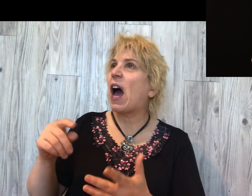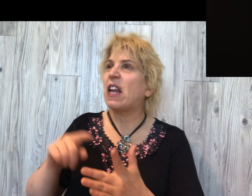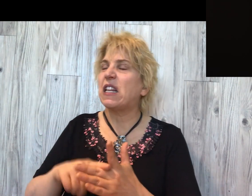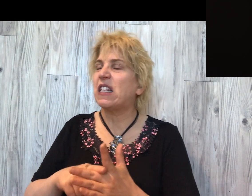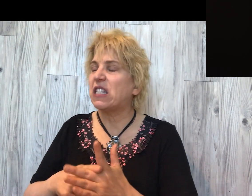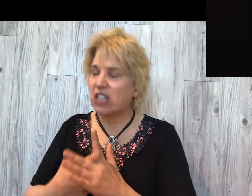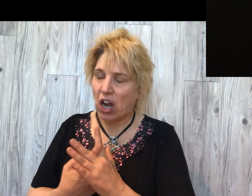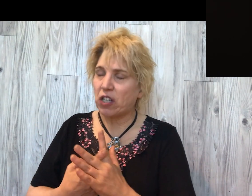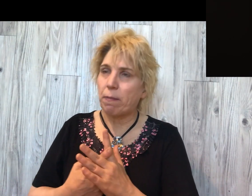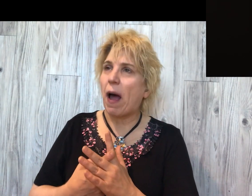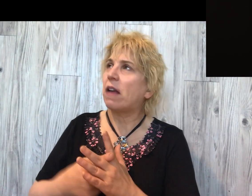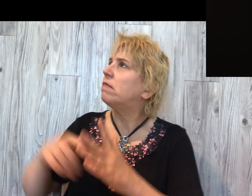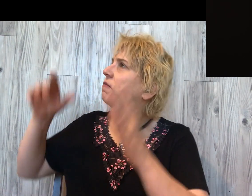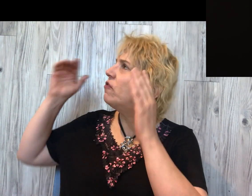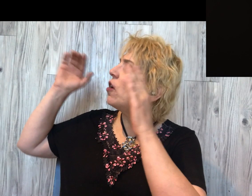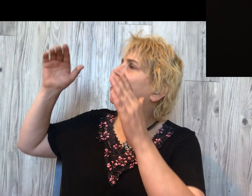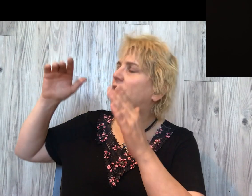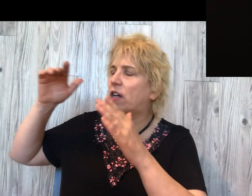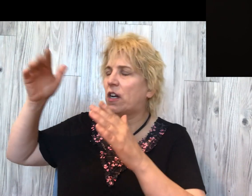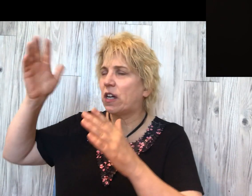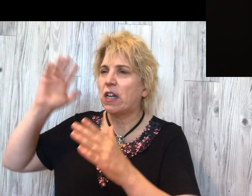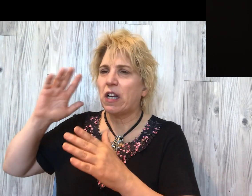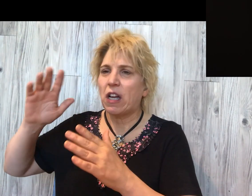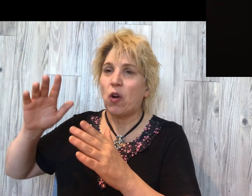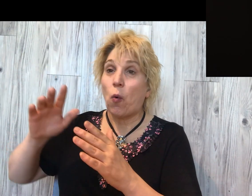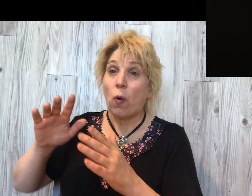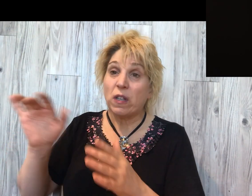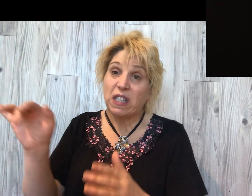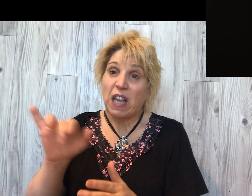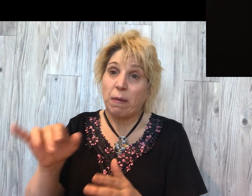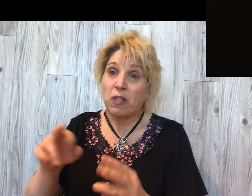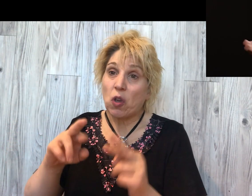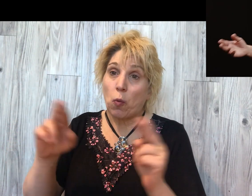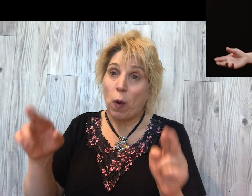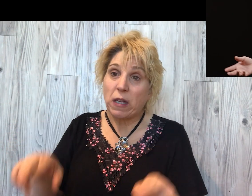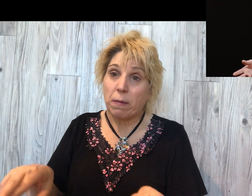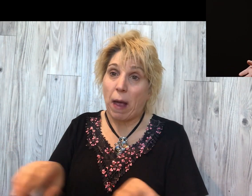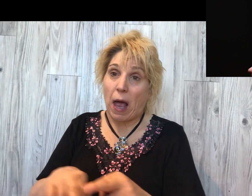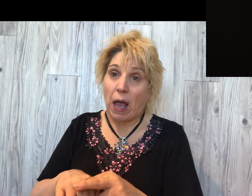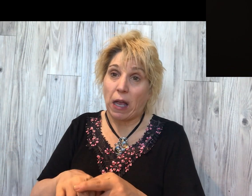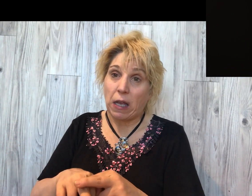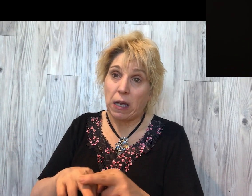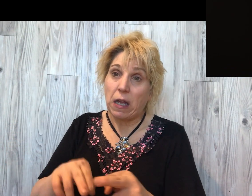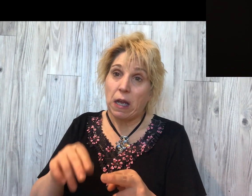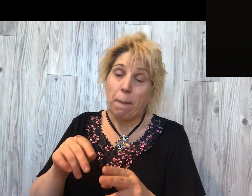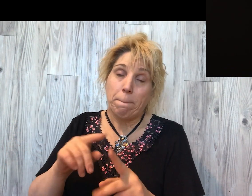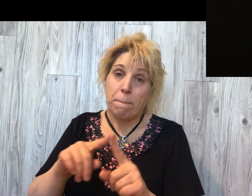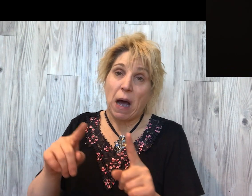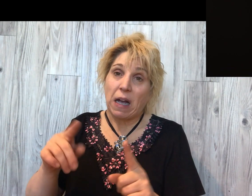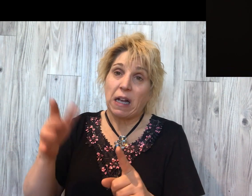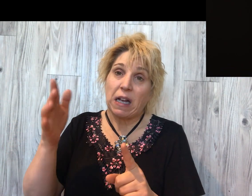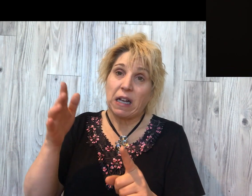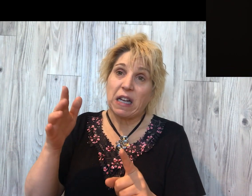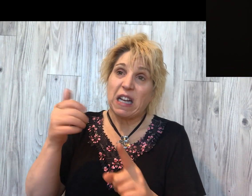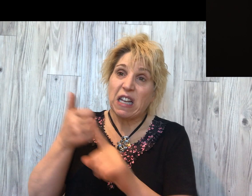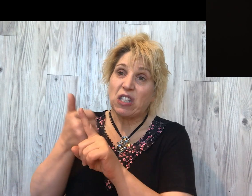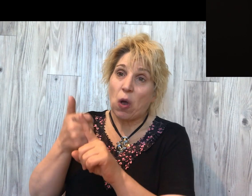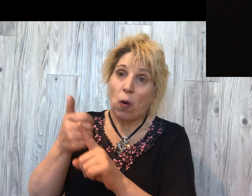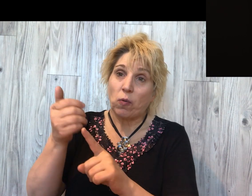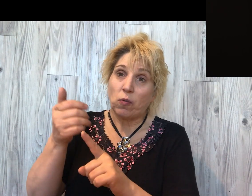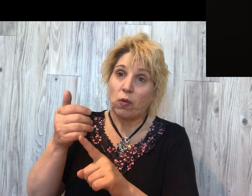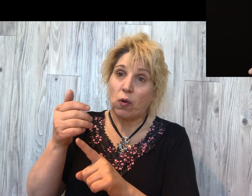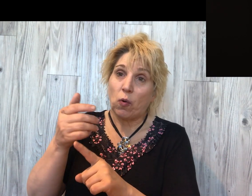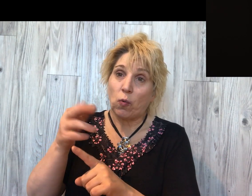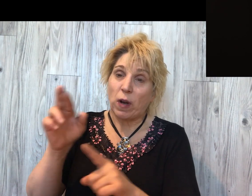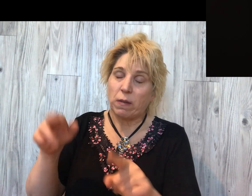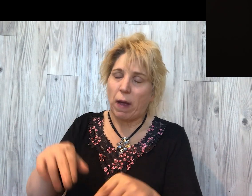he addresses God, but then he reads him his resume. Not God's resume, his own resume. He says, I've done a lot of